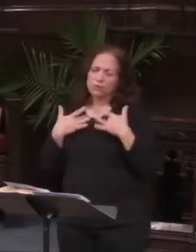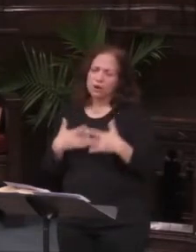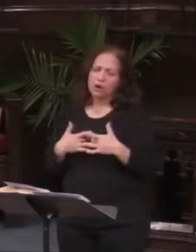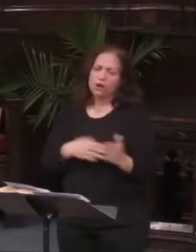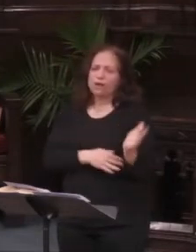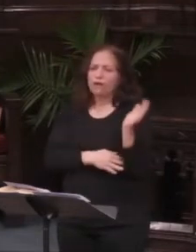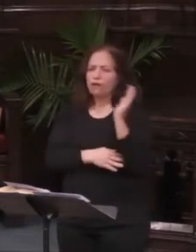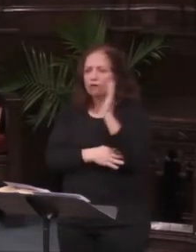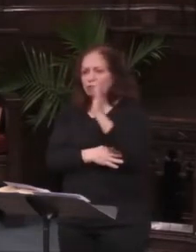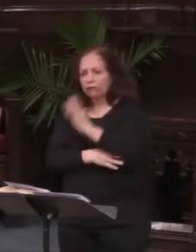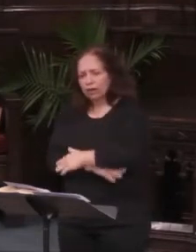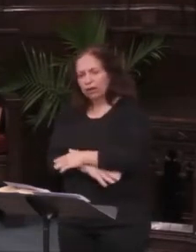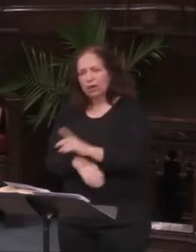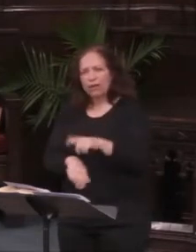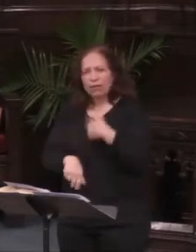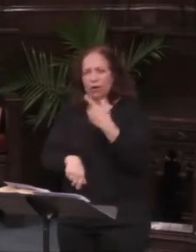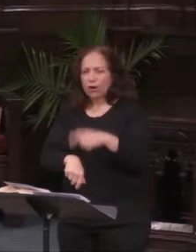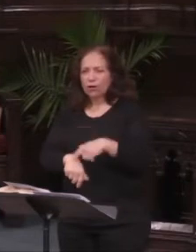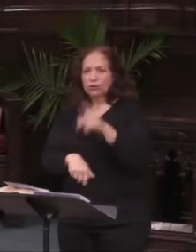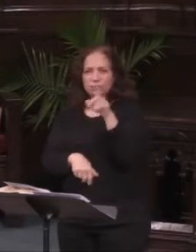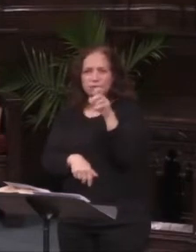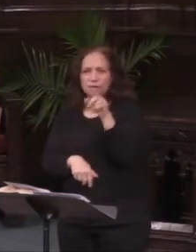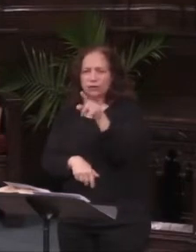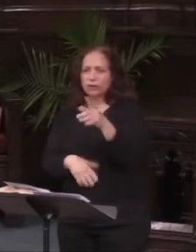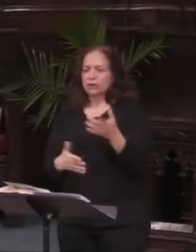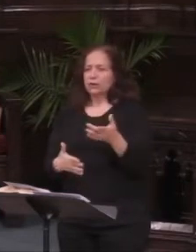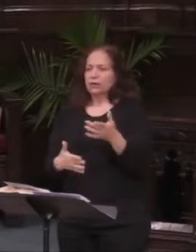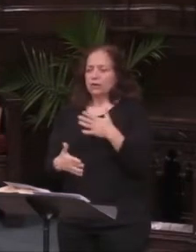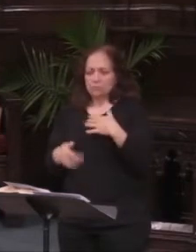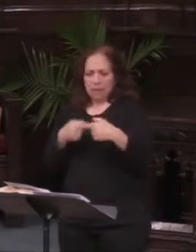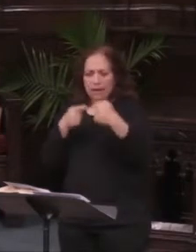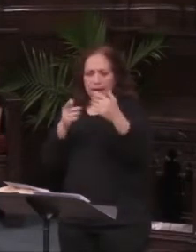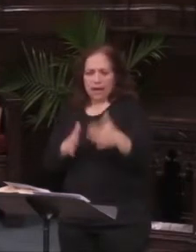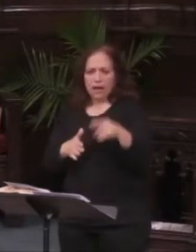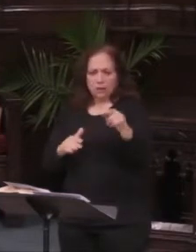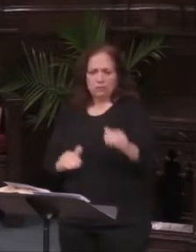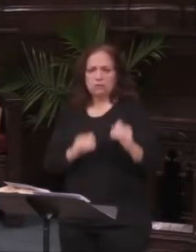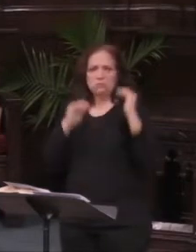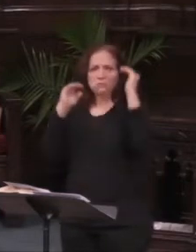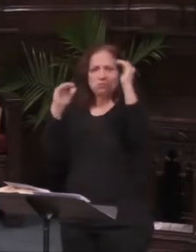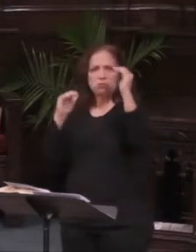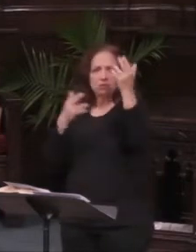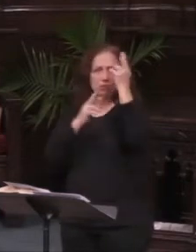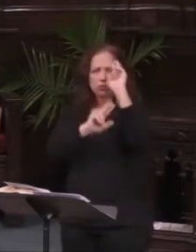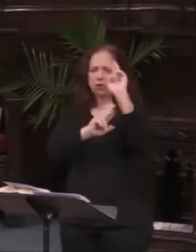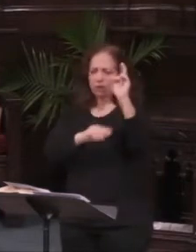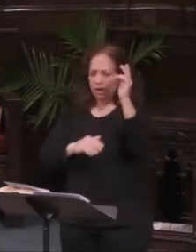day long? How long shall my enemy be exalted over me?